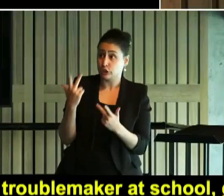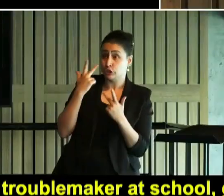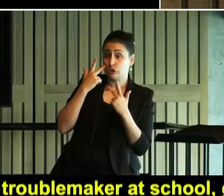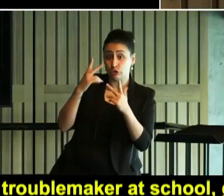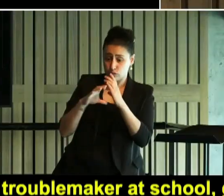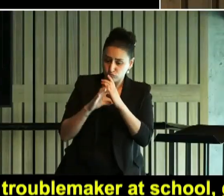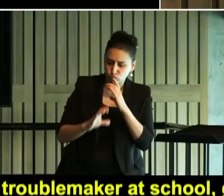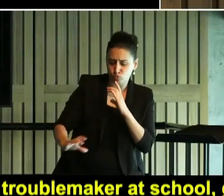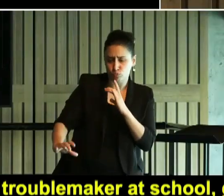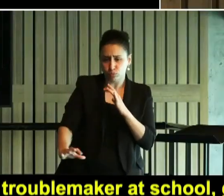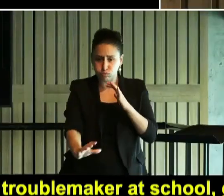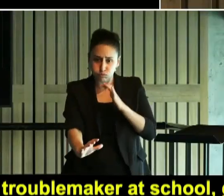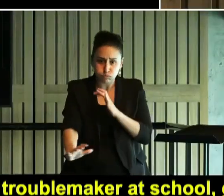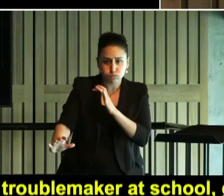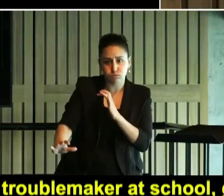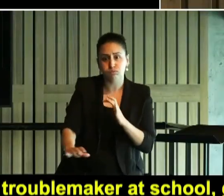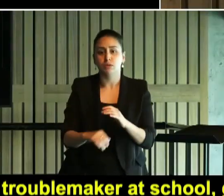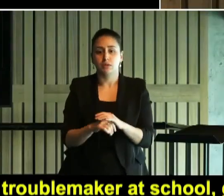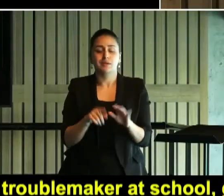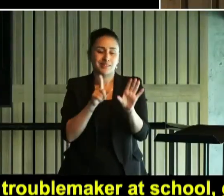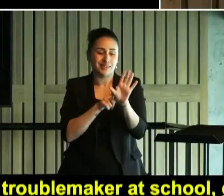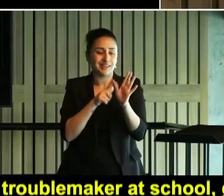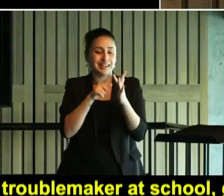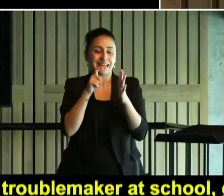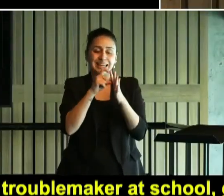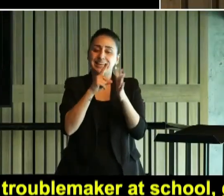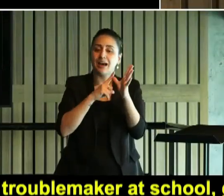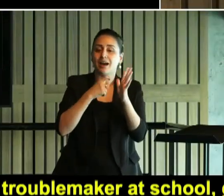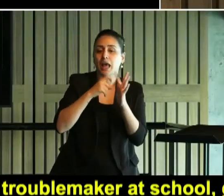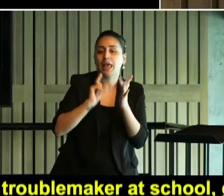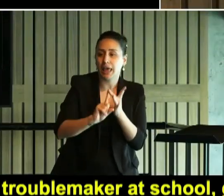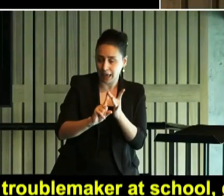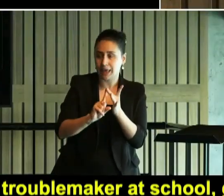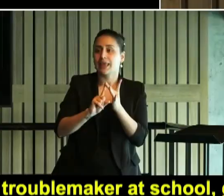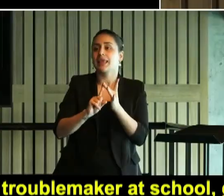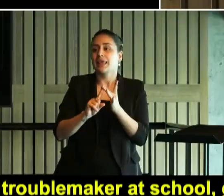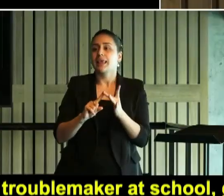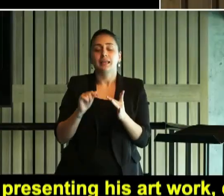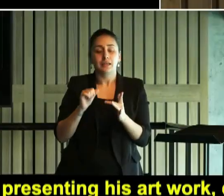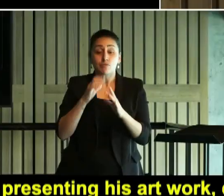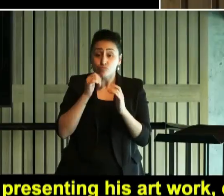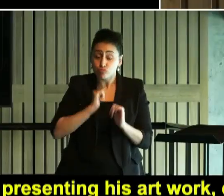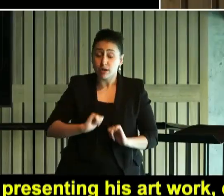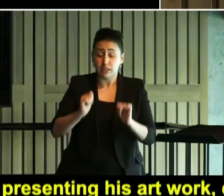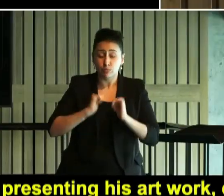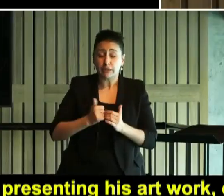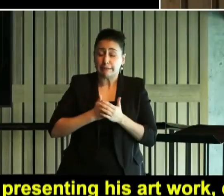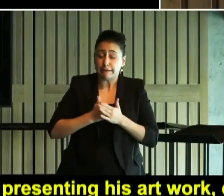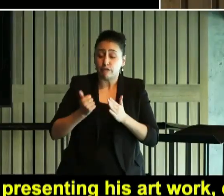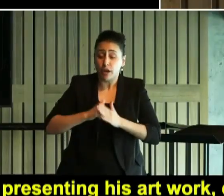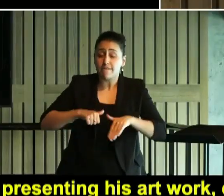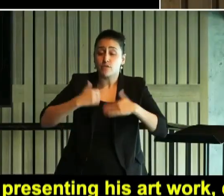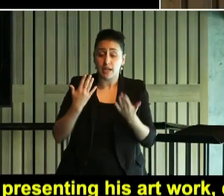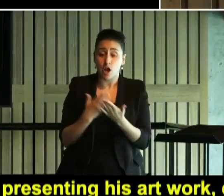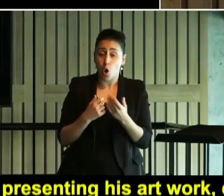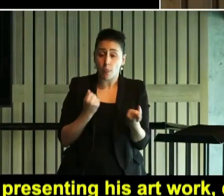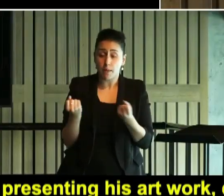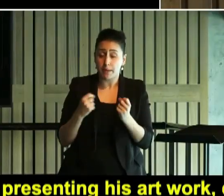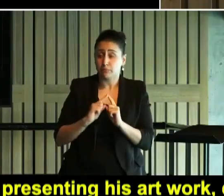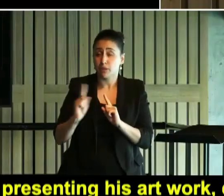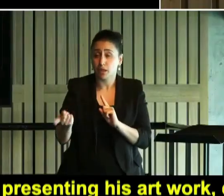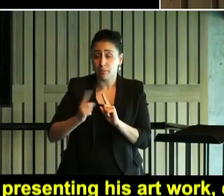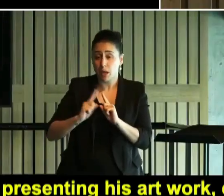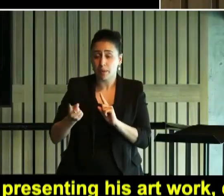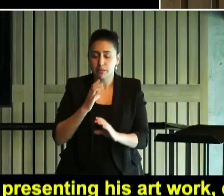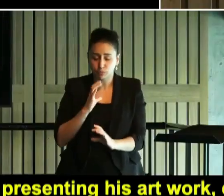yidaki, practicing the yidaki, the didgeridoo every day on the bus to and from the meetings to get really good at it. And so there again we had, because we